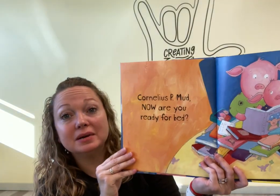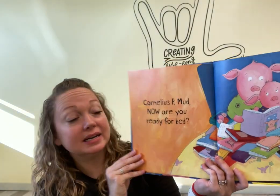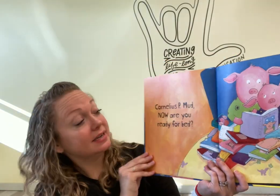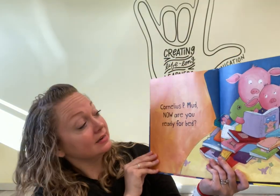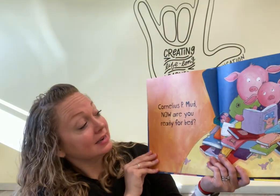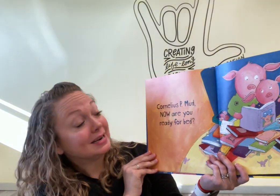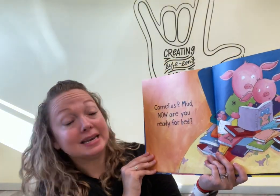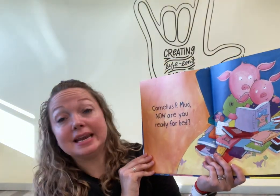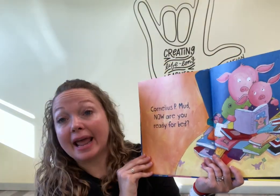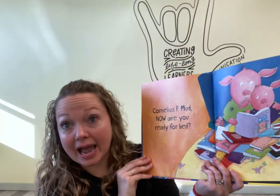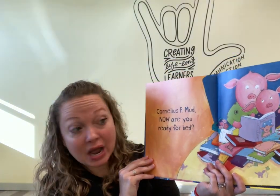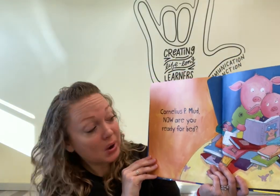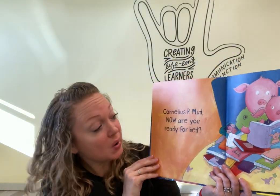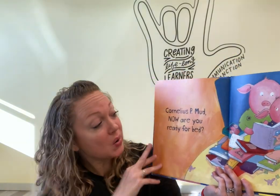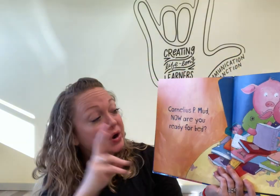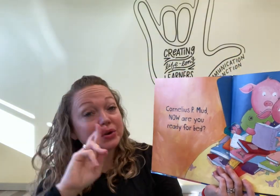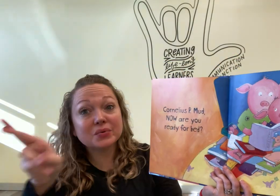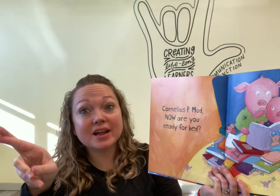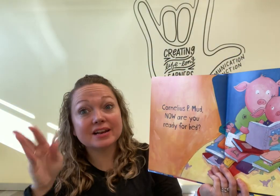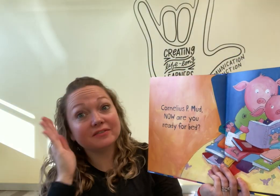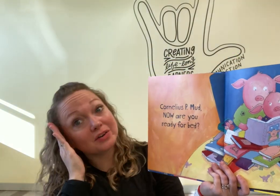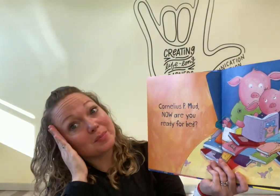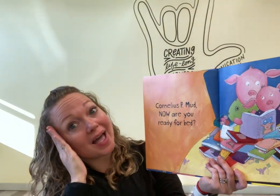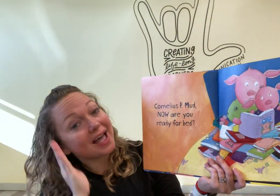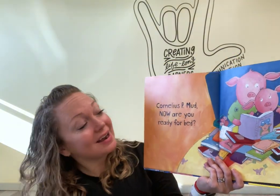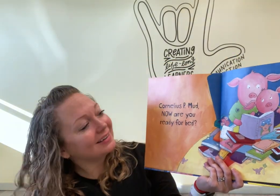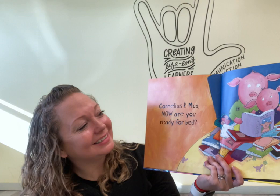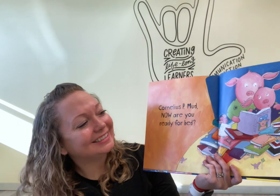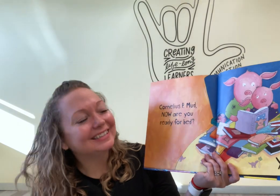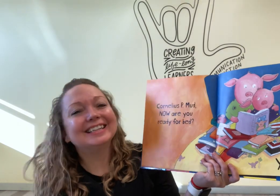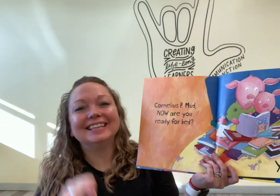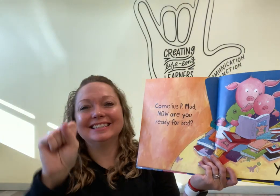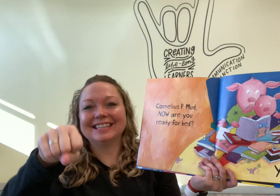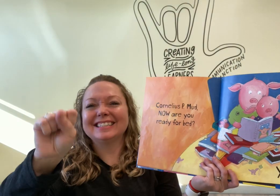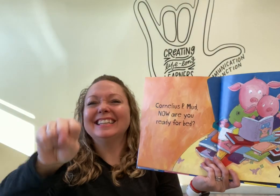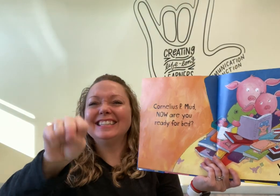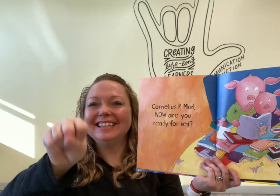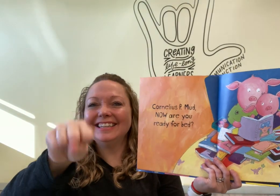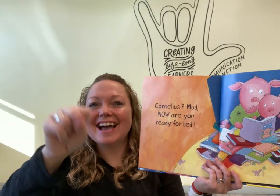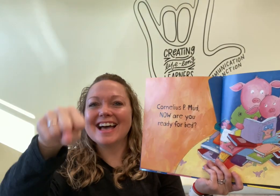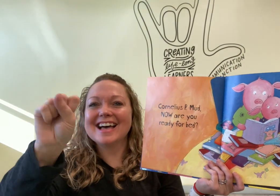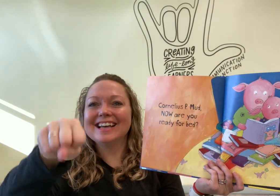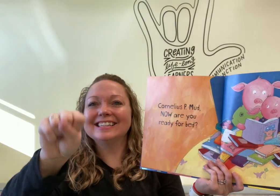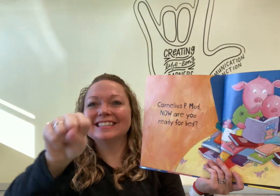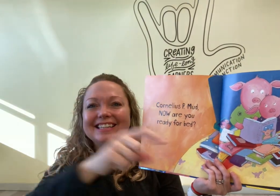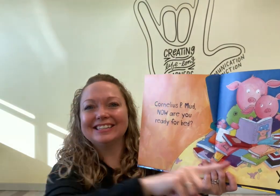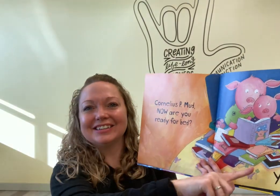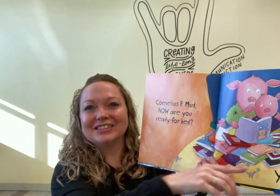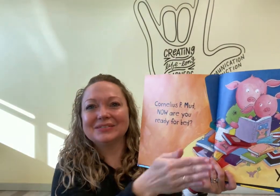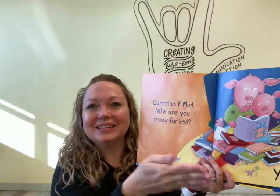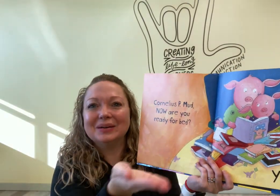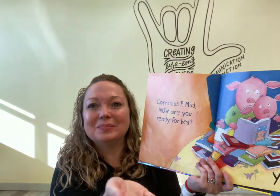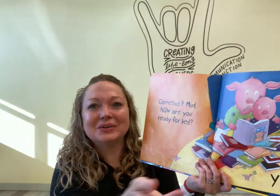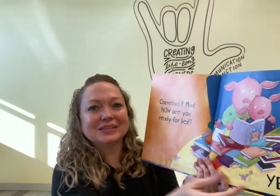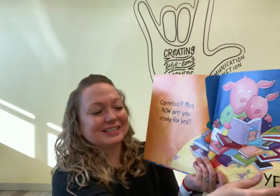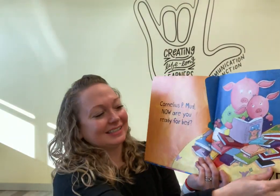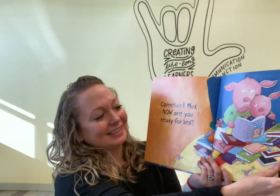Mudd, now are you ready for bed? He says, yes, and they start to read their books.